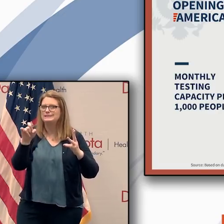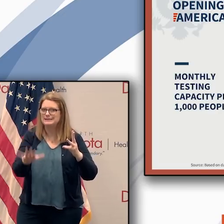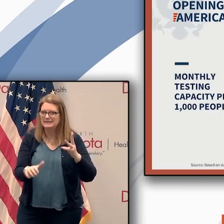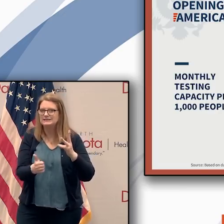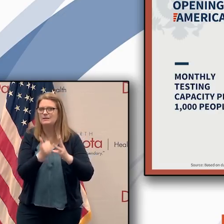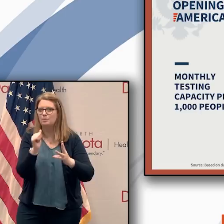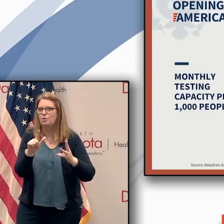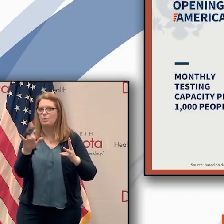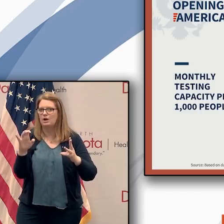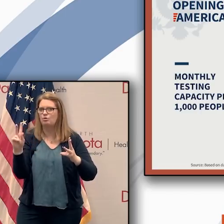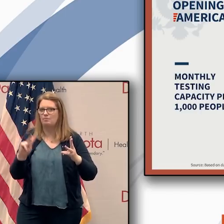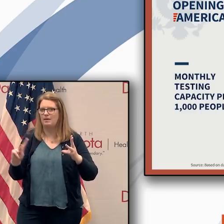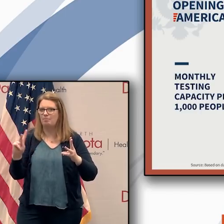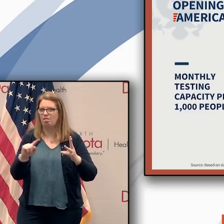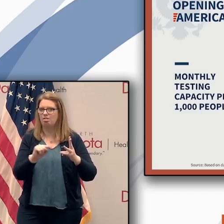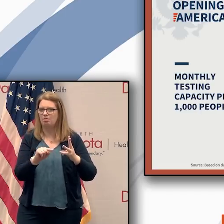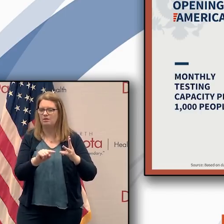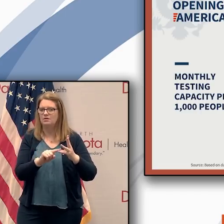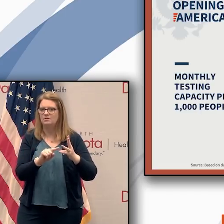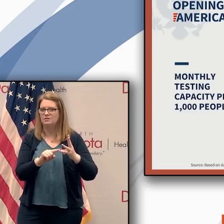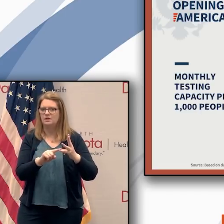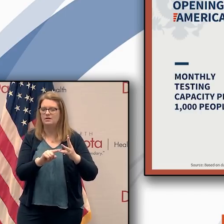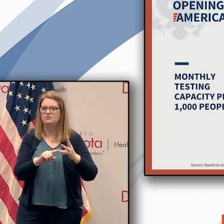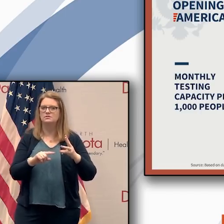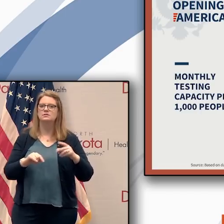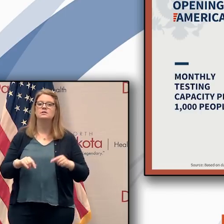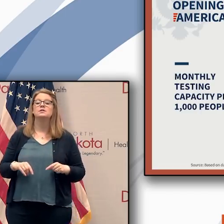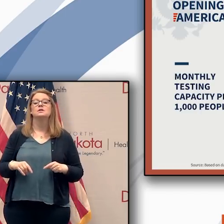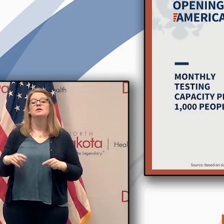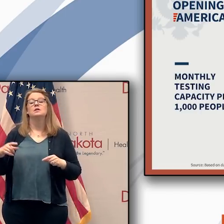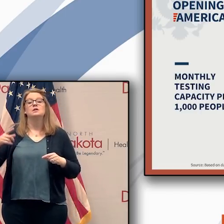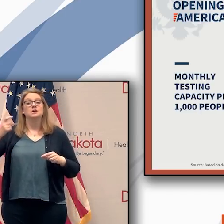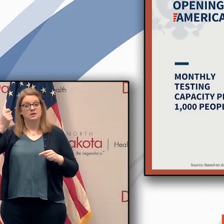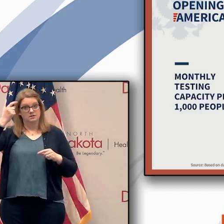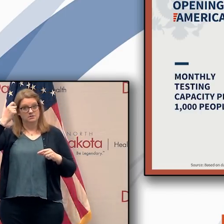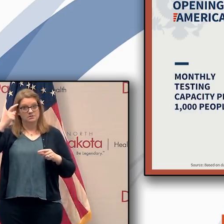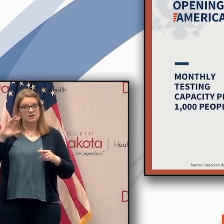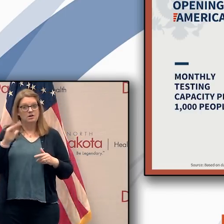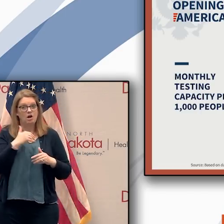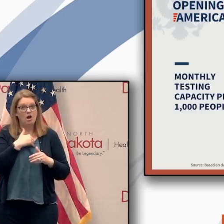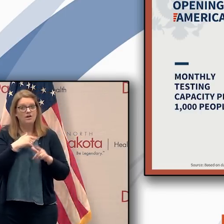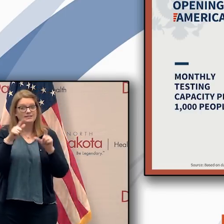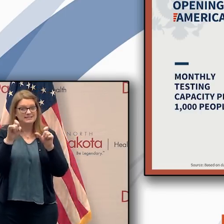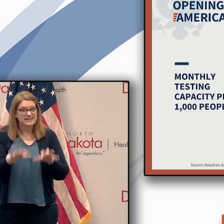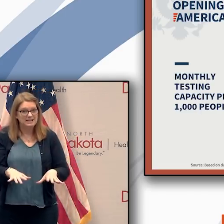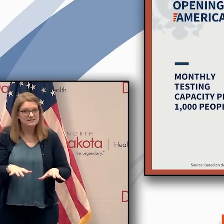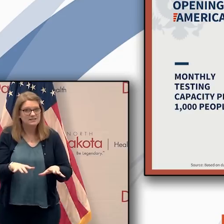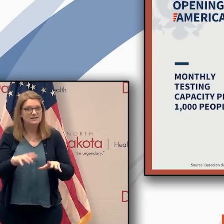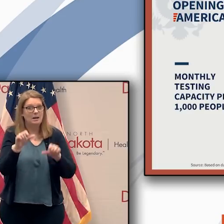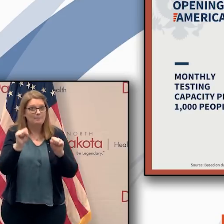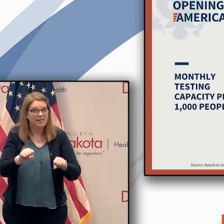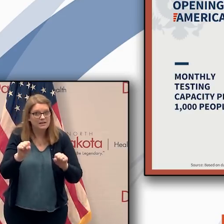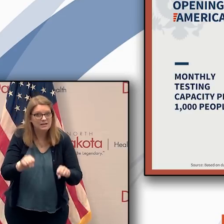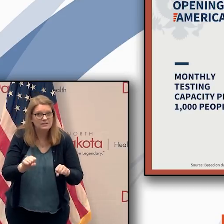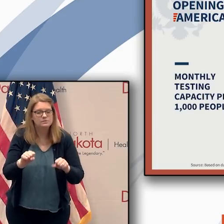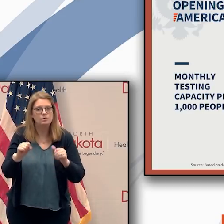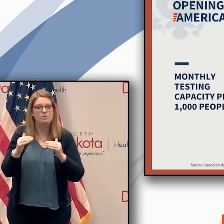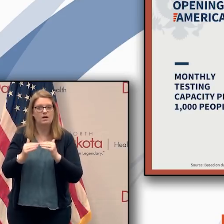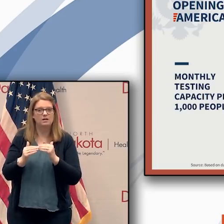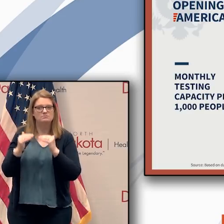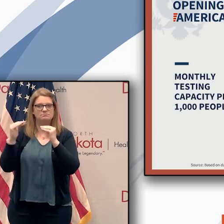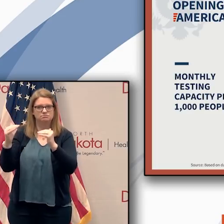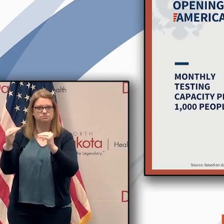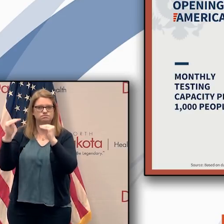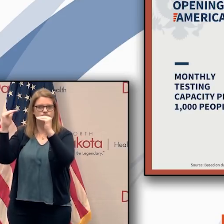per capita, not just test capacity. We are going to continue to expand our test capacity to make sure, because we know that's one of